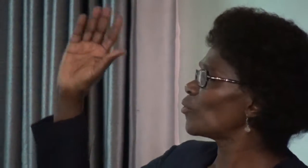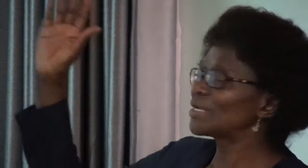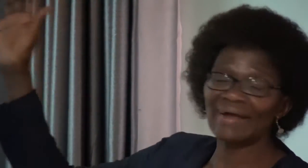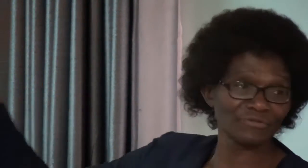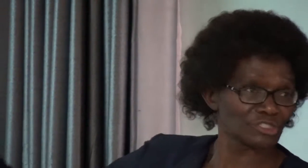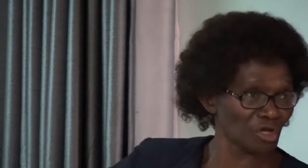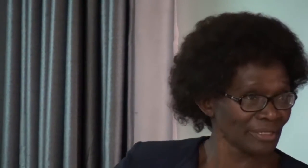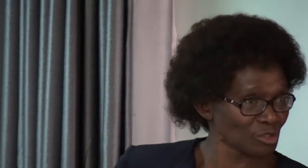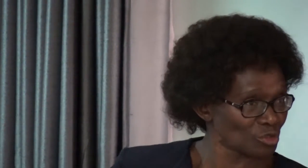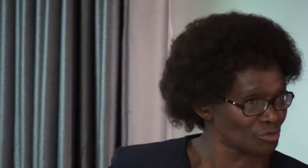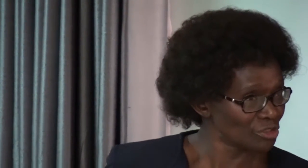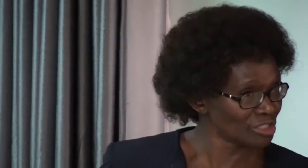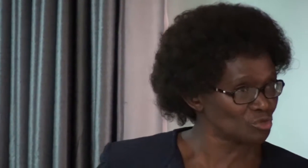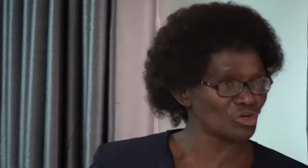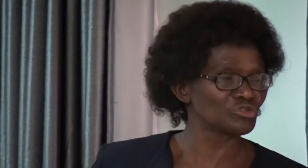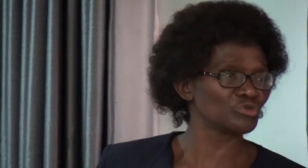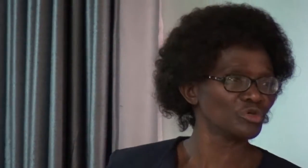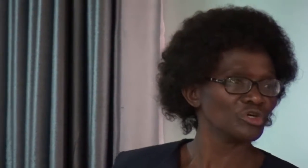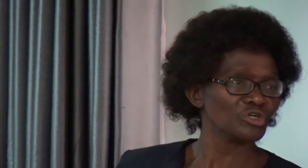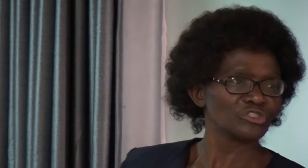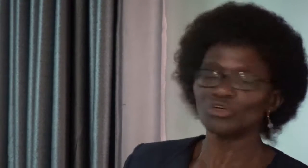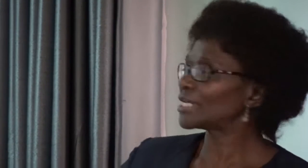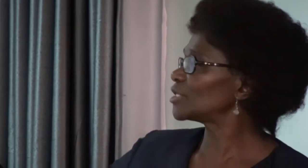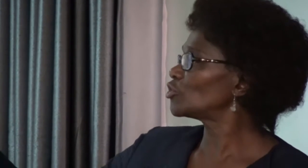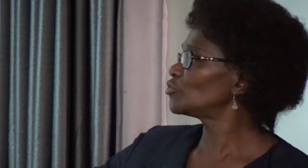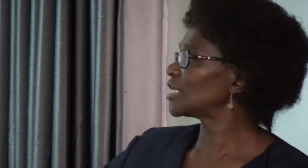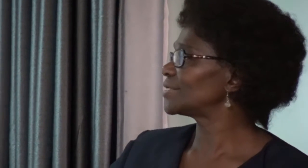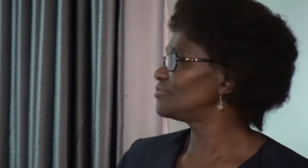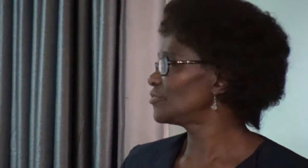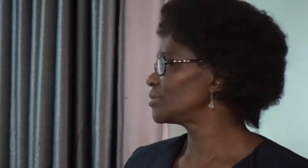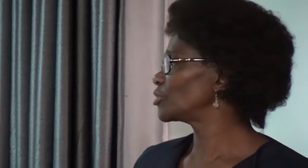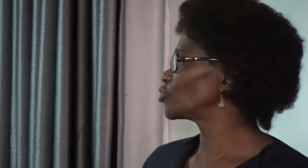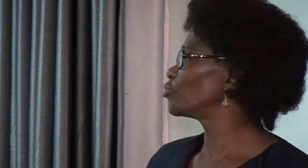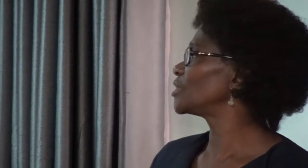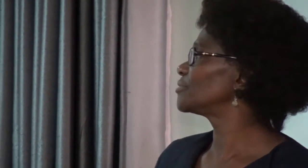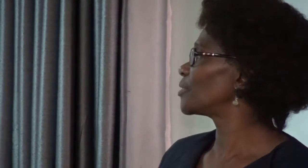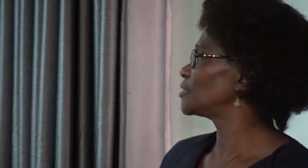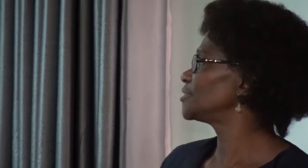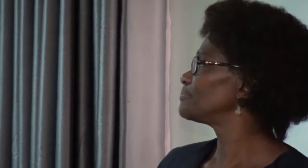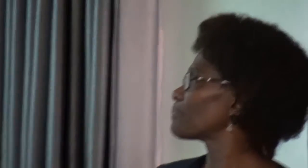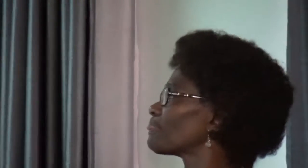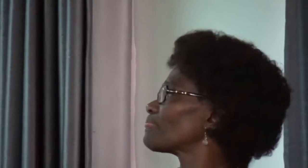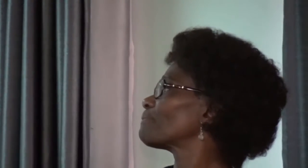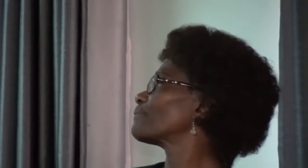principal will have so many roles. We don't need to go through. Those are the roles we shall review with school